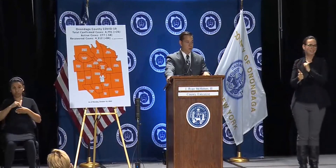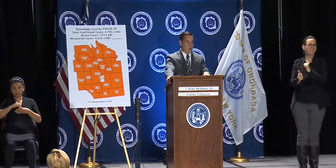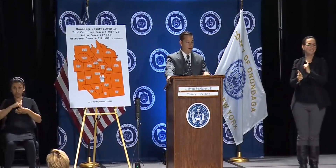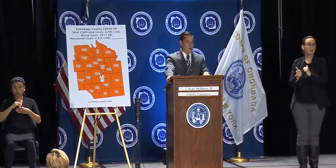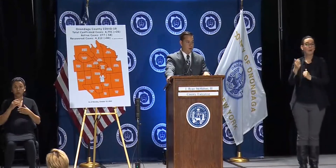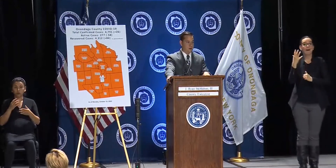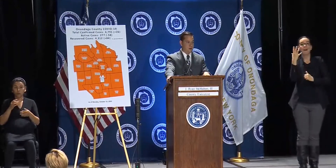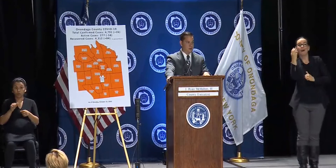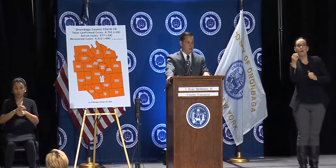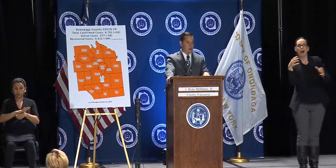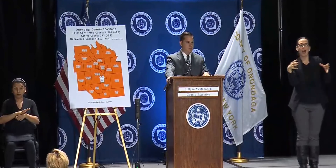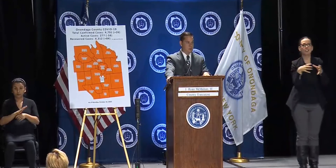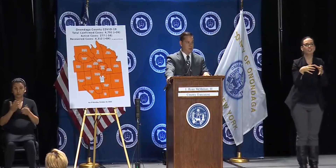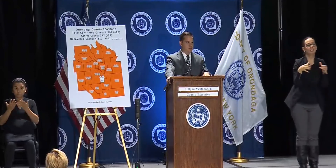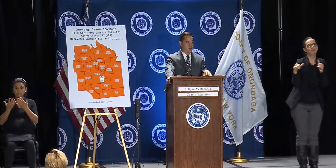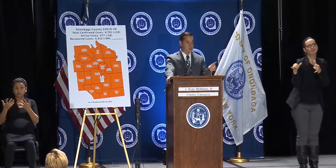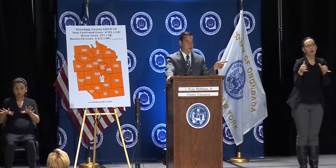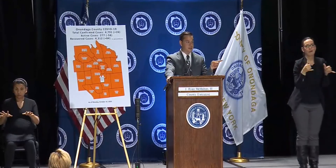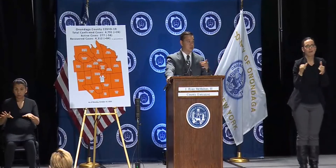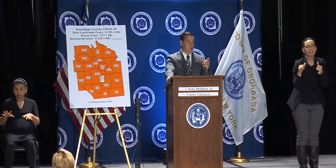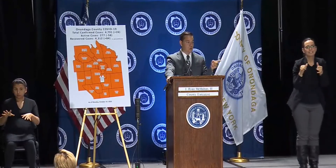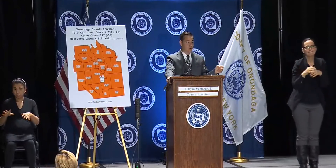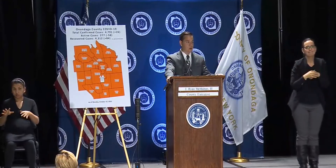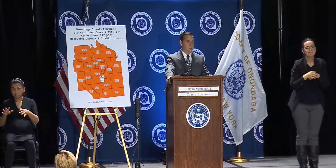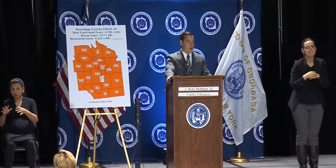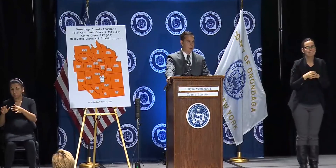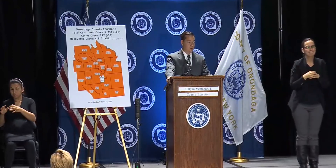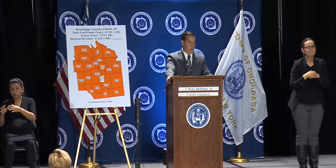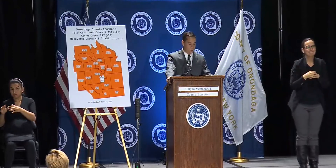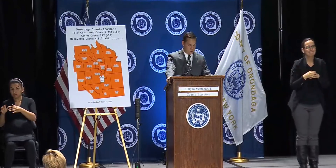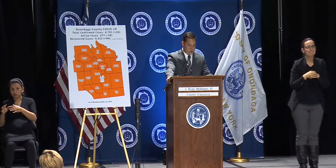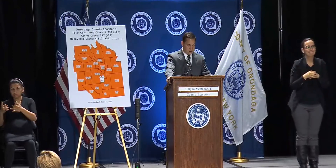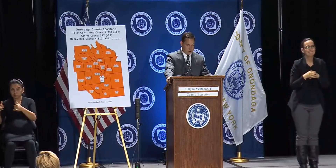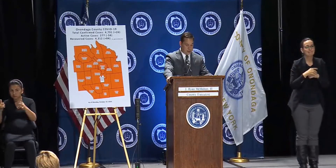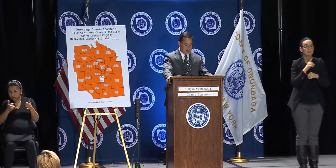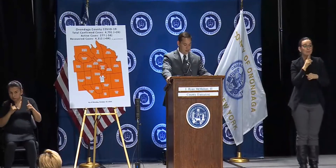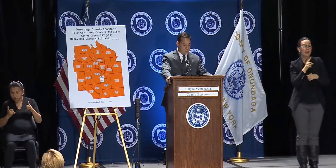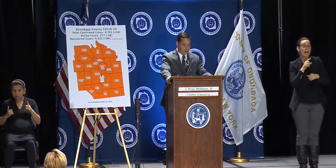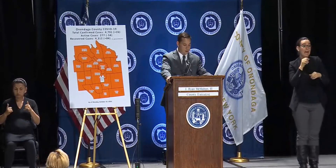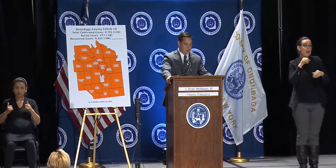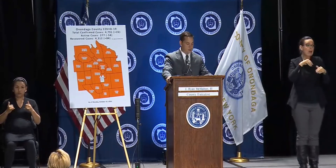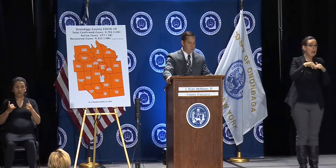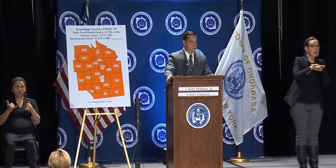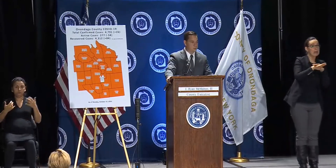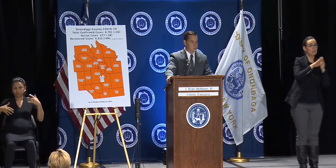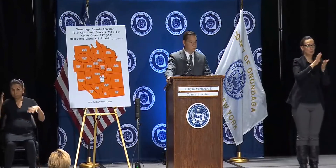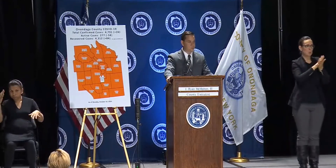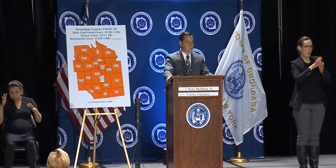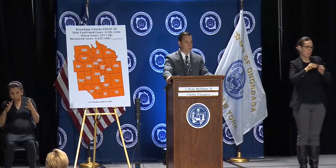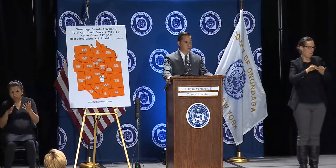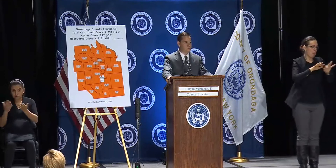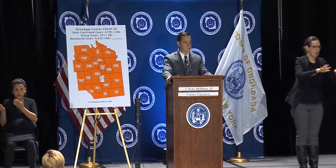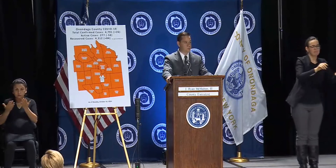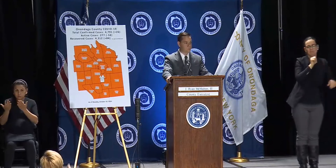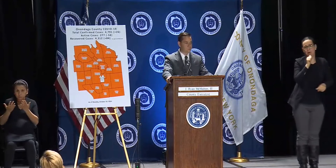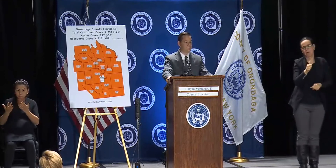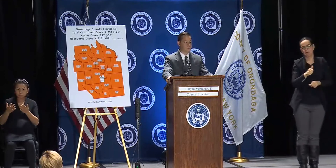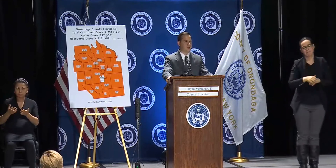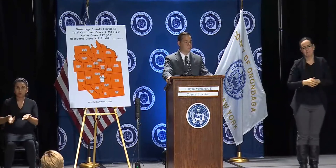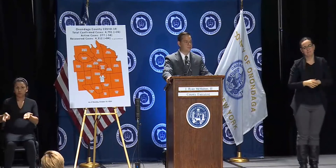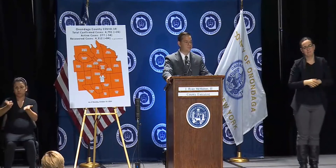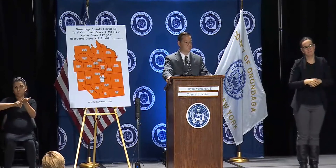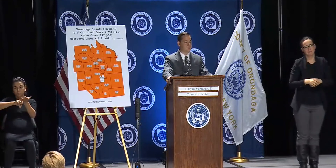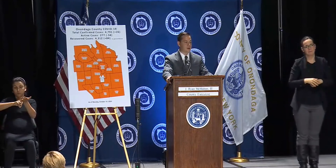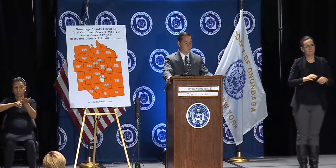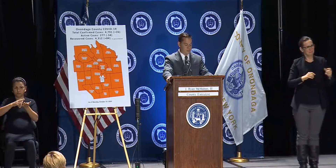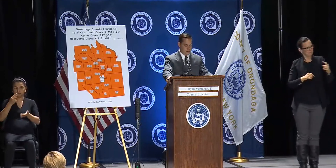school rather than being transmitted in school. We're really studying that. That doesn't. How do you know that just from contact tracing?